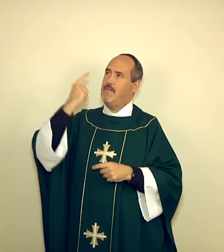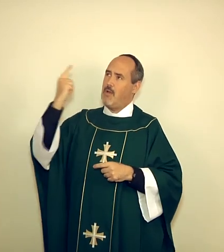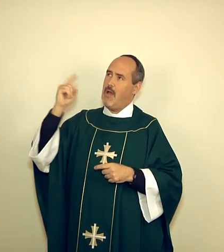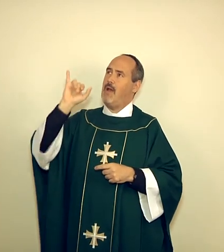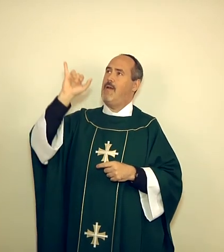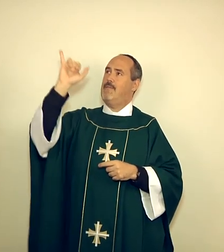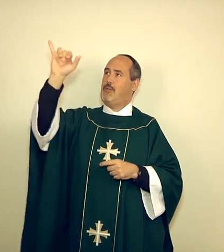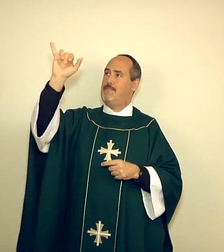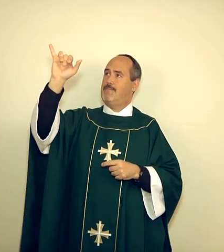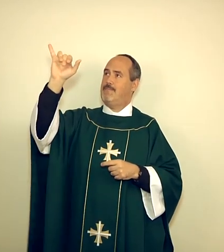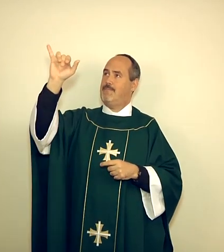who live and reign forever and ever.